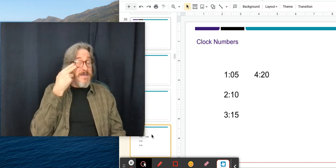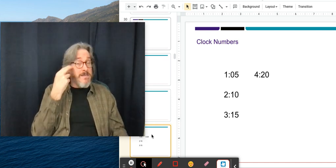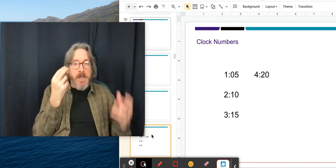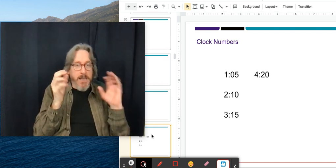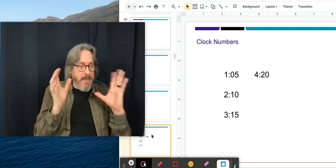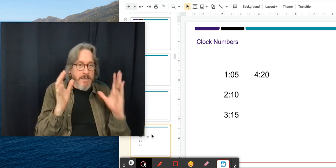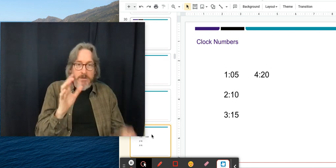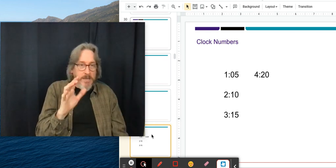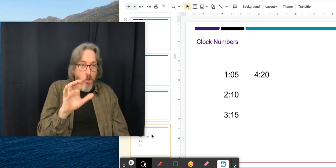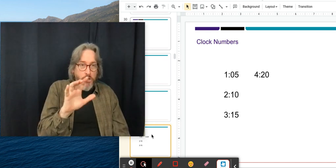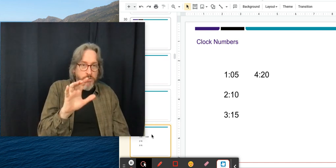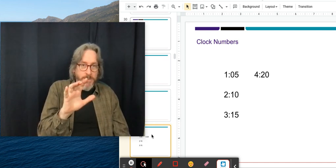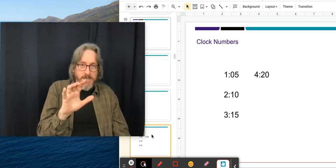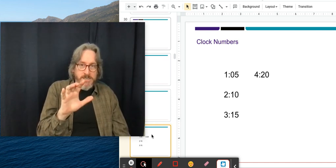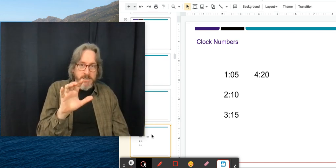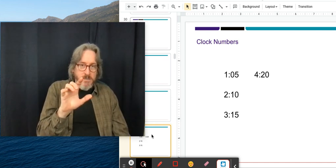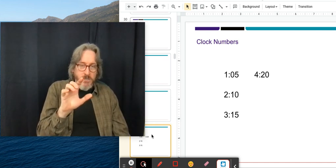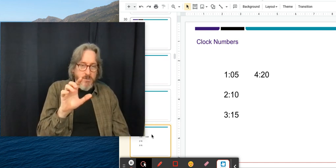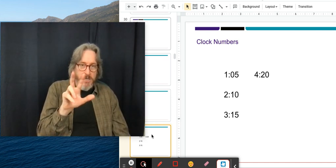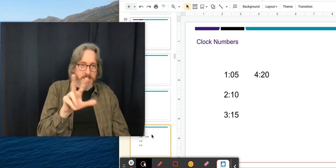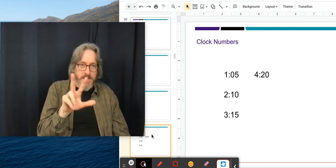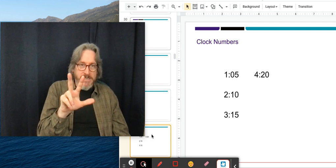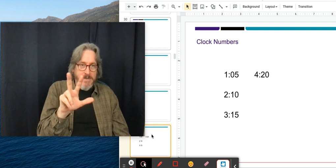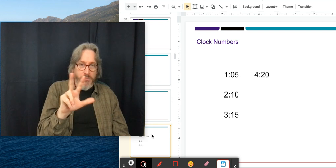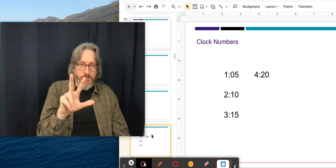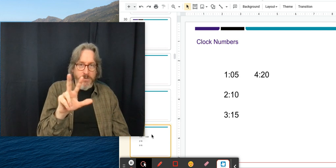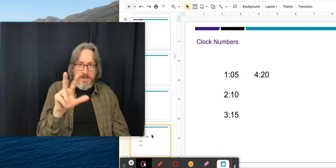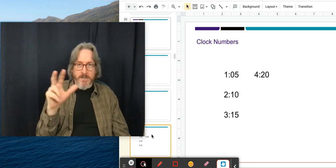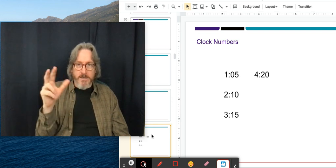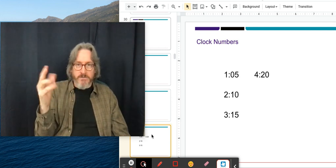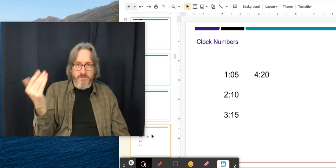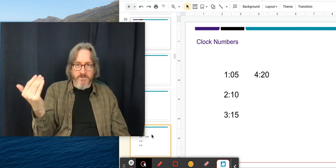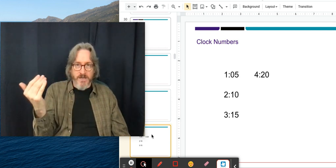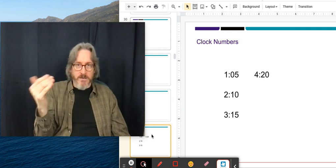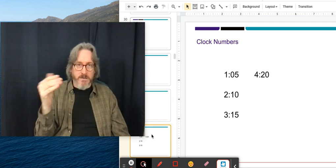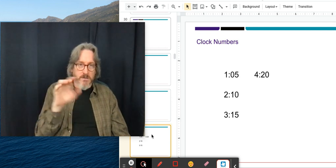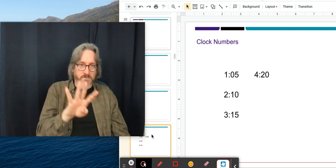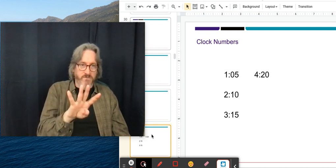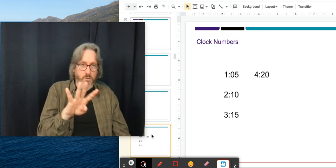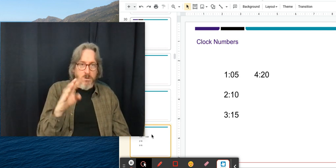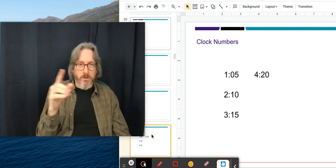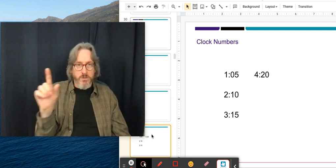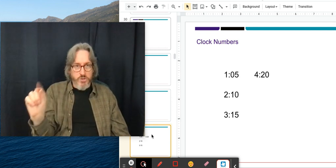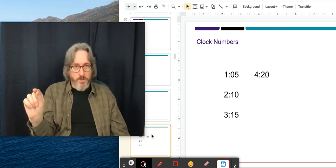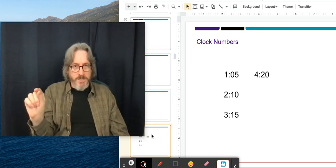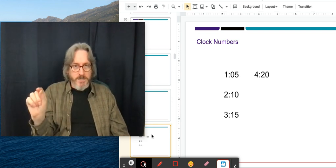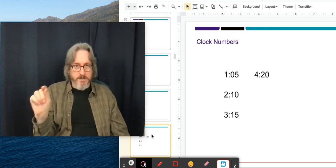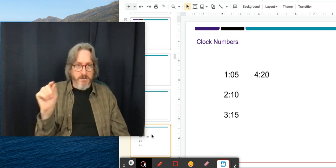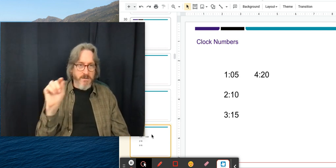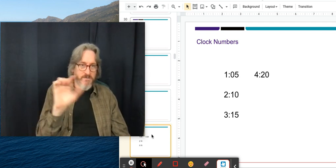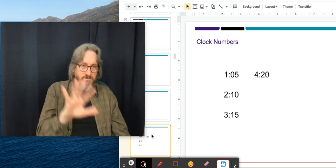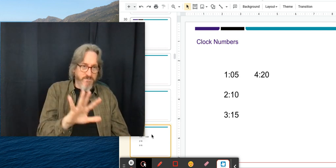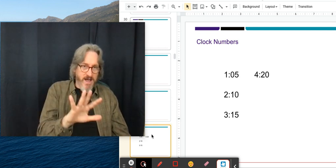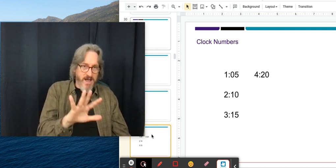Anyway, literally all you're doing is you don't need an example. 3:15,